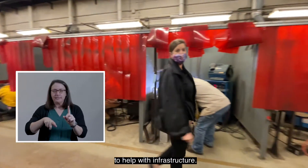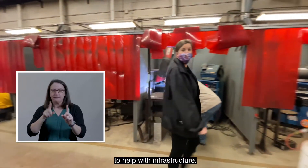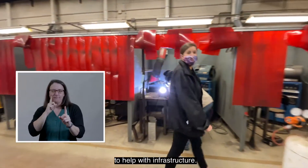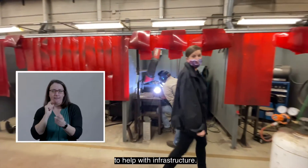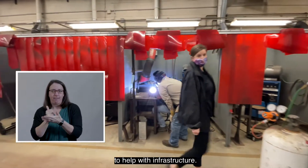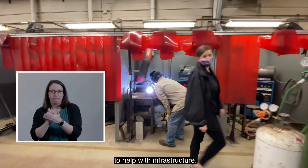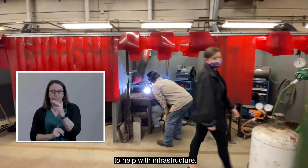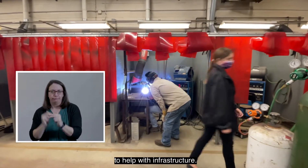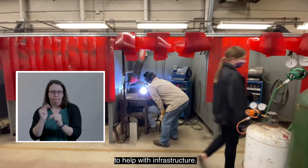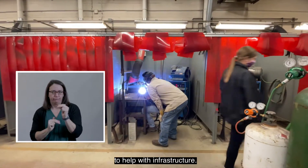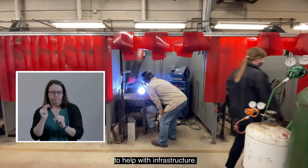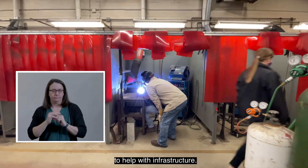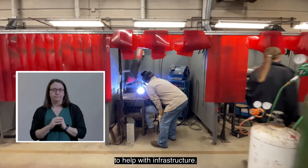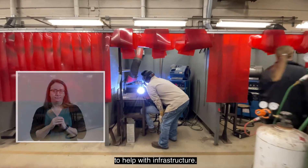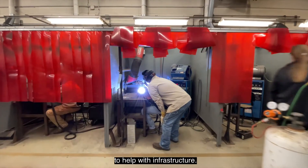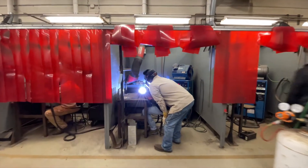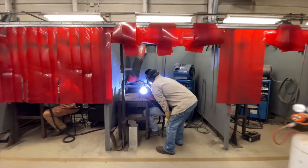to help with infrastructure.